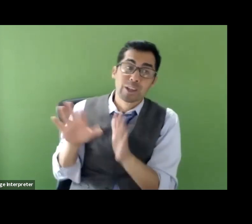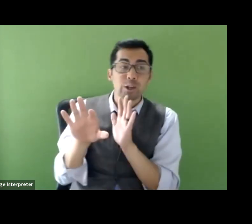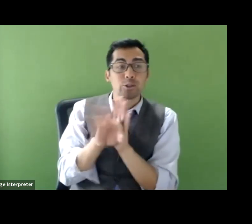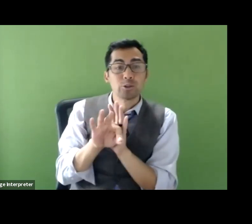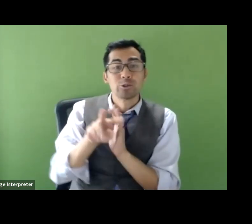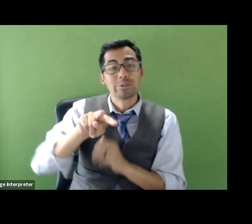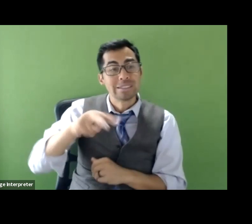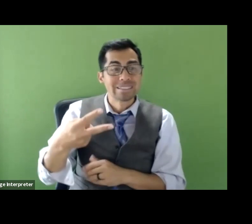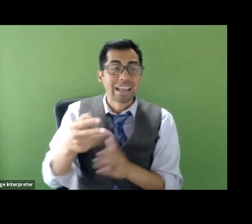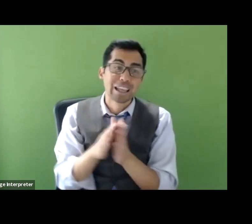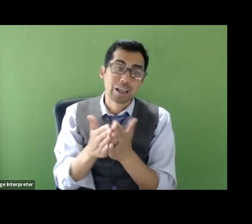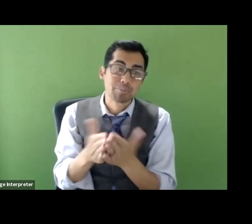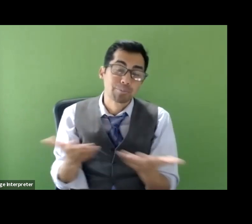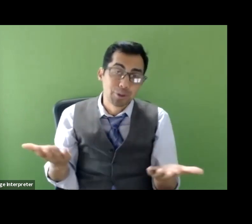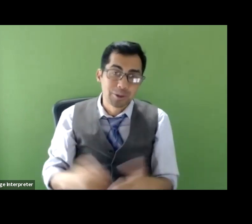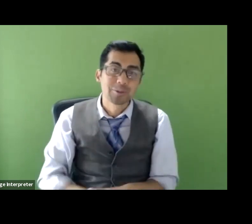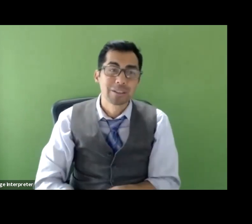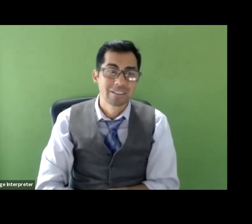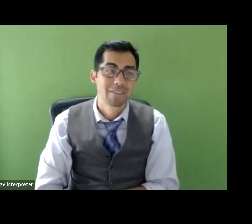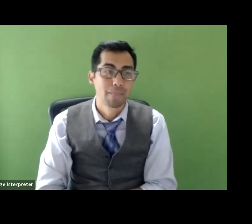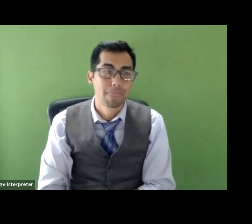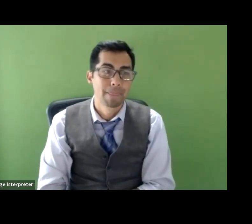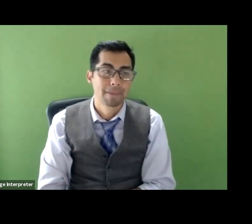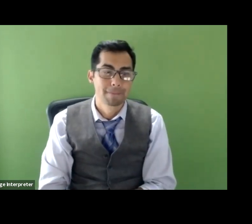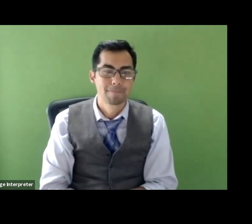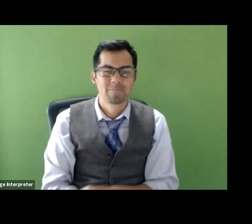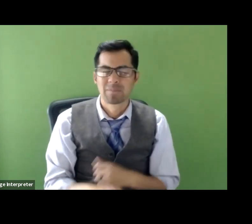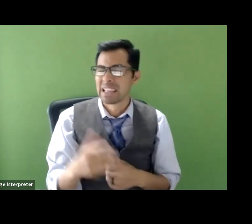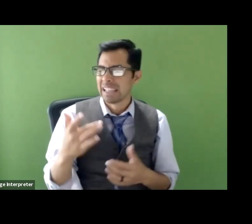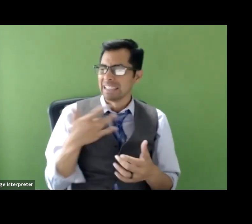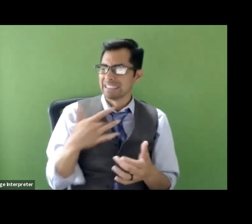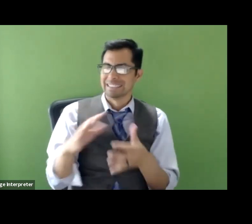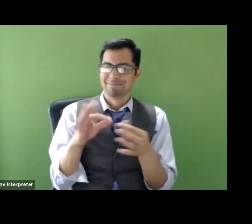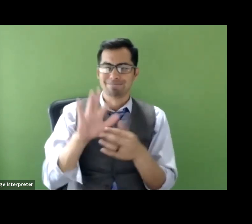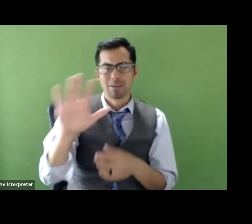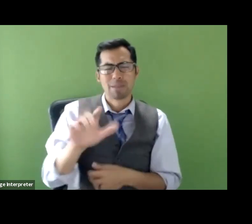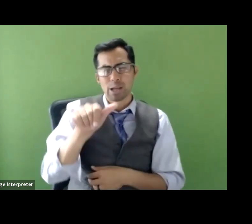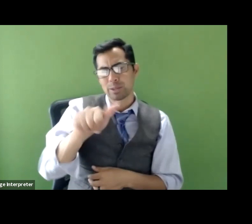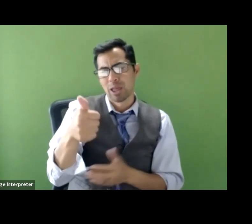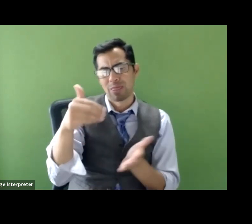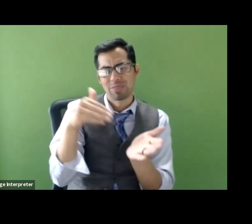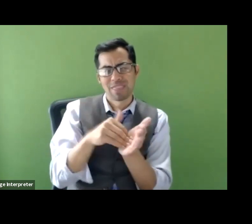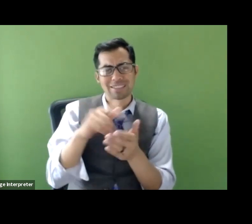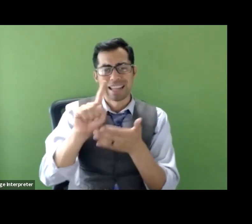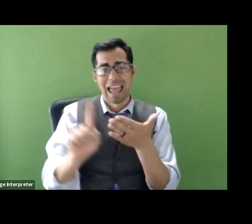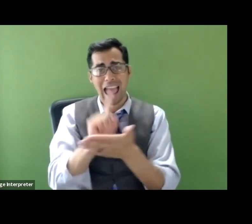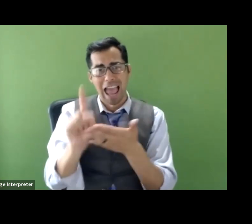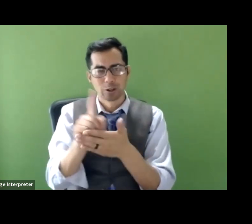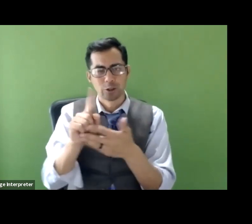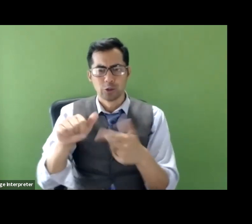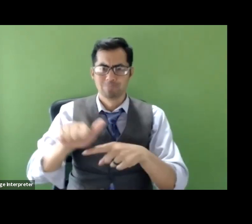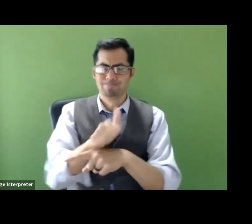book of the day. They say it takes about 10,000 hours of practice to master a